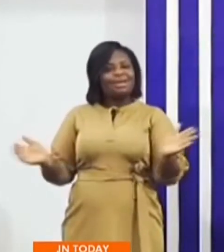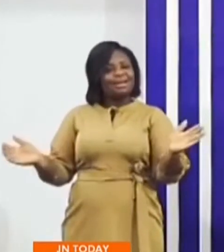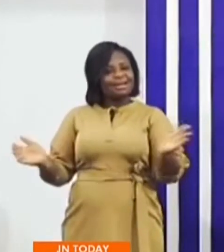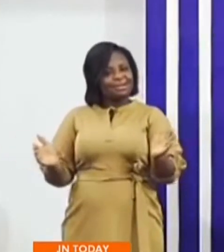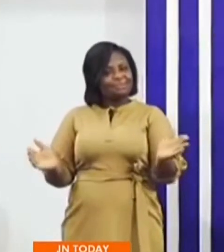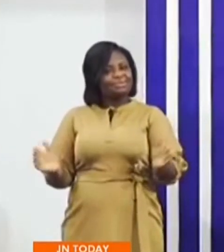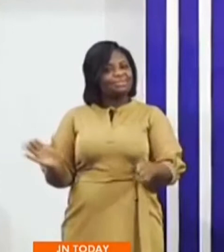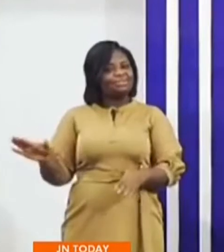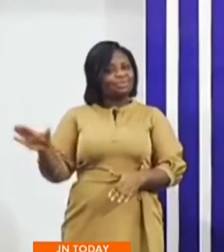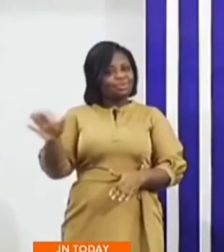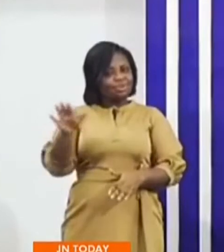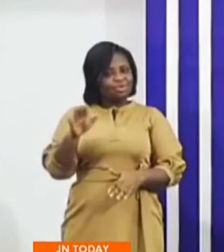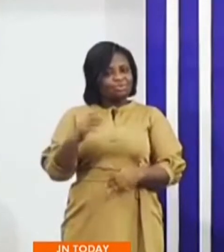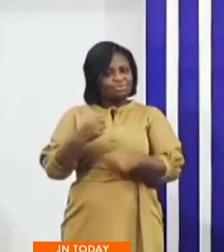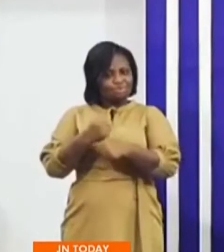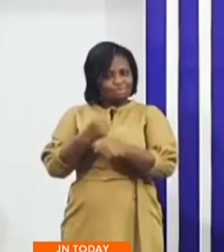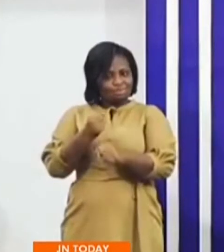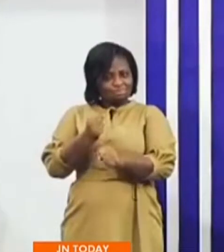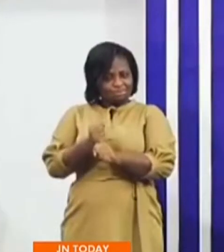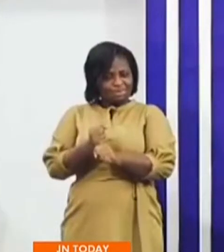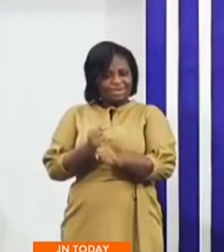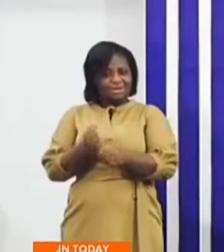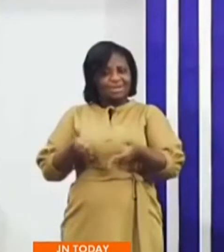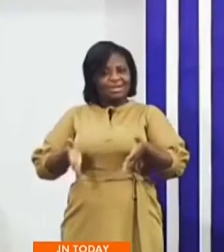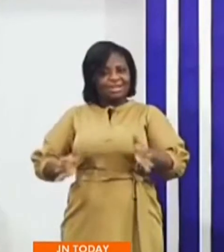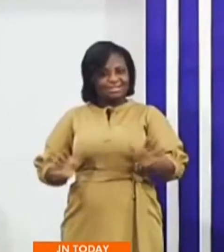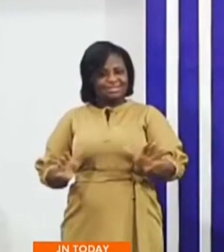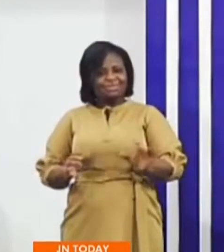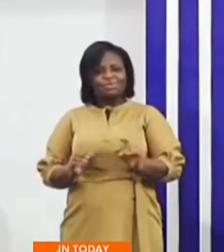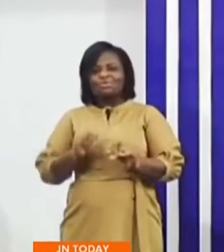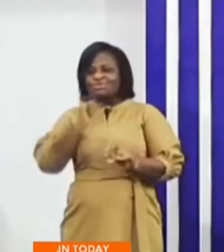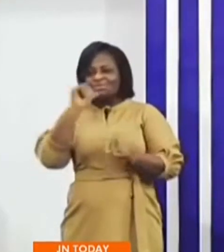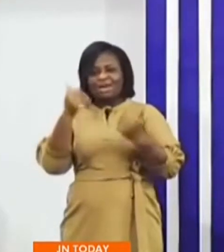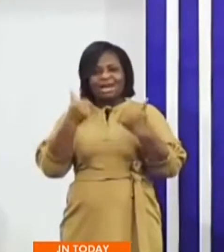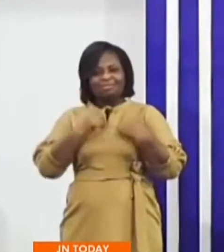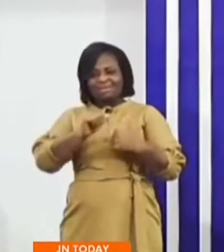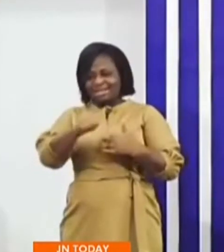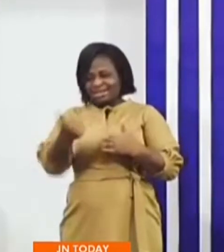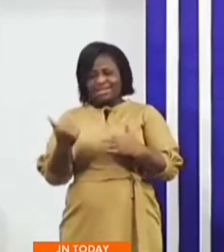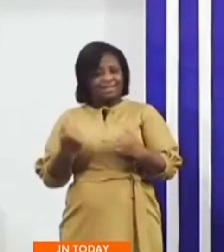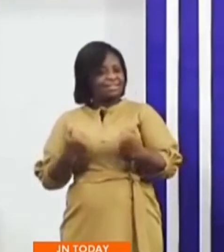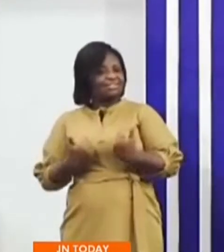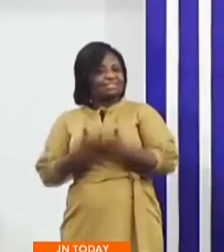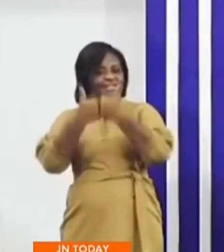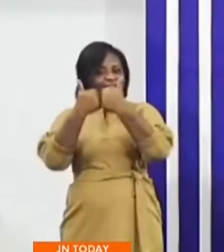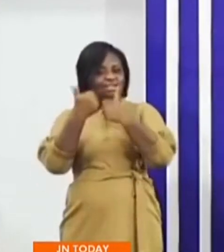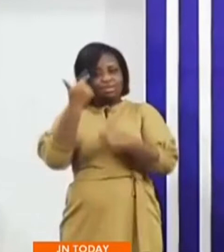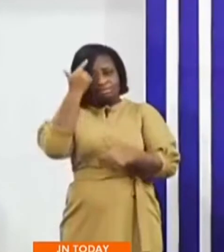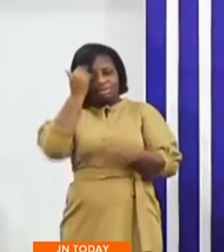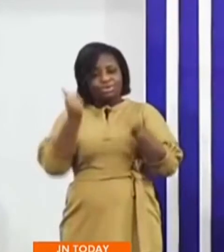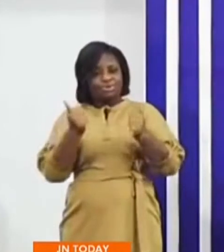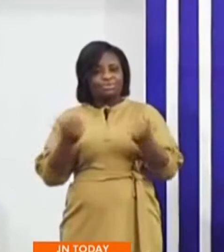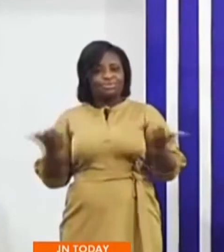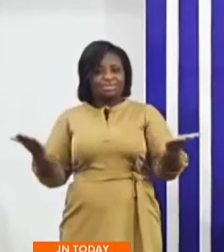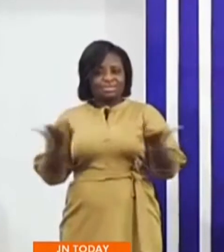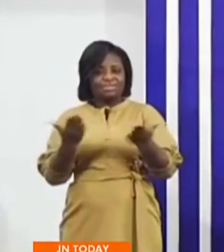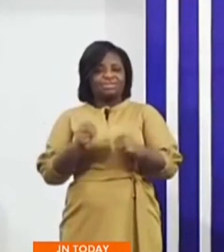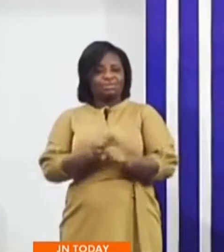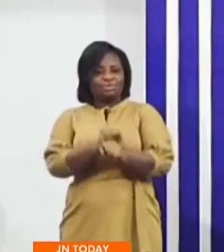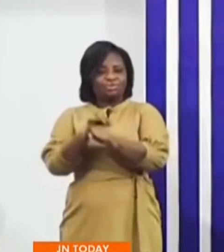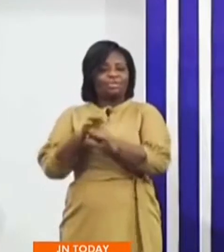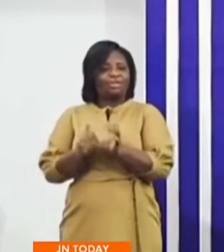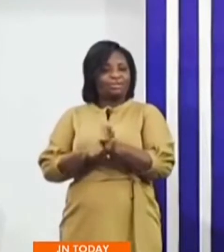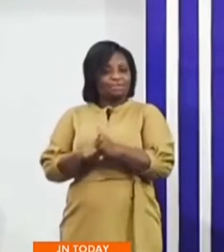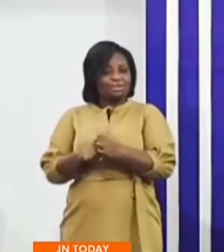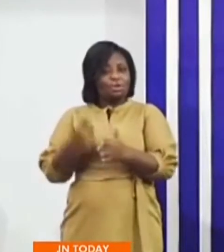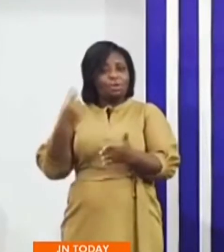to make access care so that we do not have another challenge on our hands because of reduced access to care what